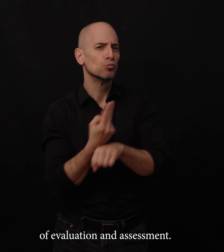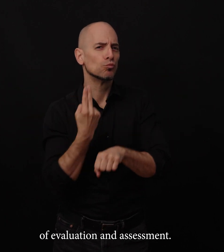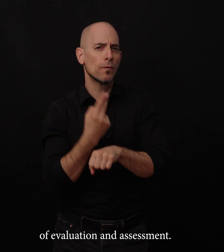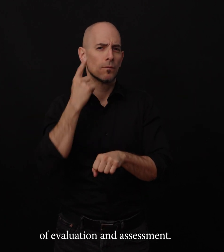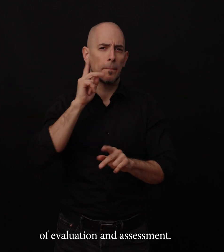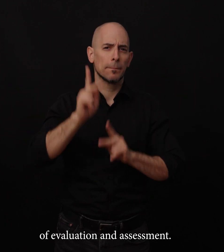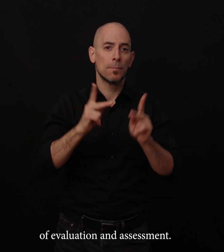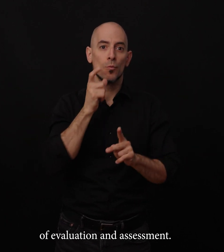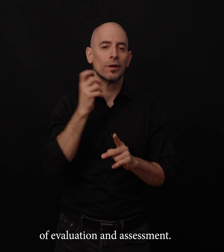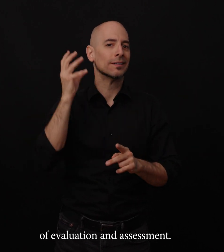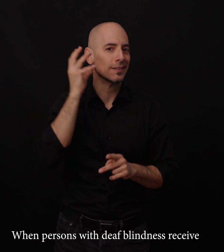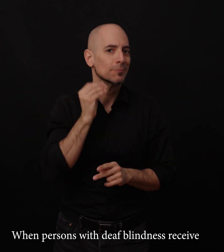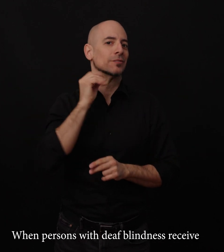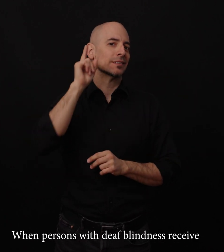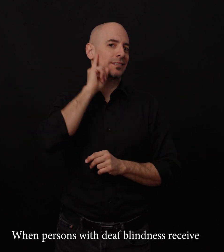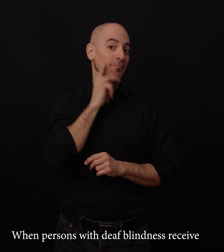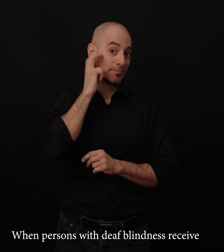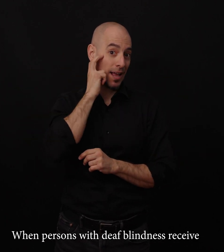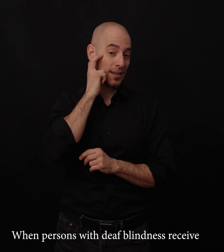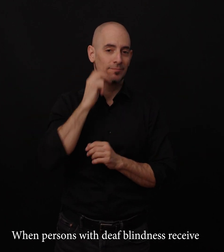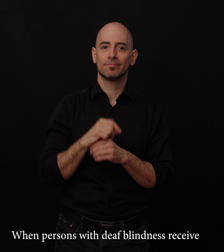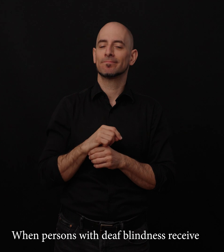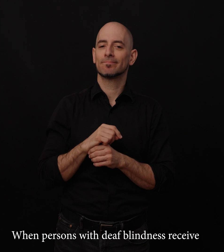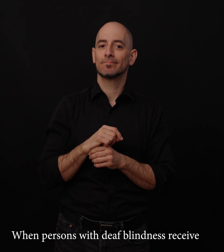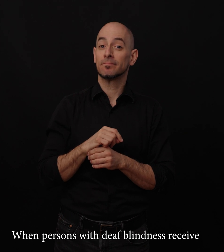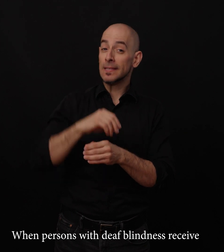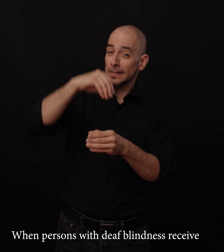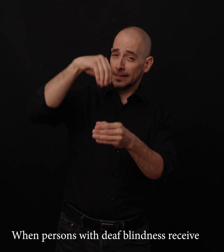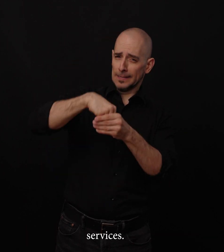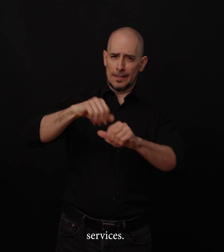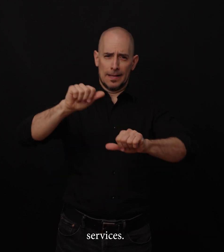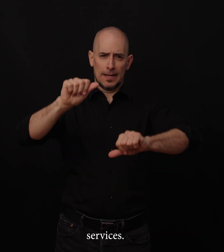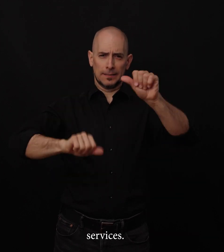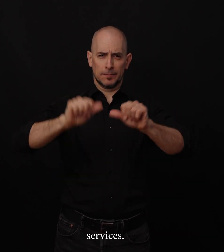evaluation and assessment when persons with deafblindness receive services.